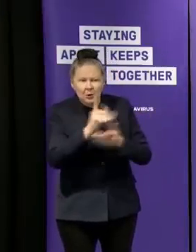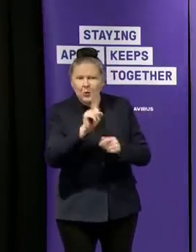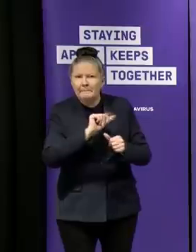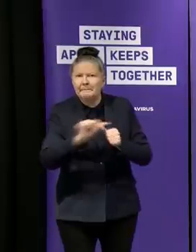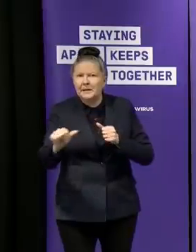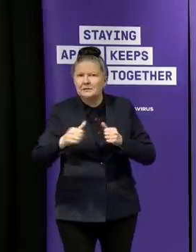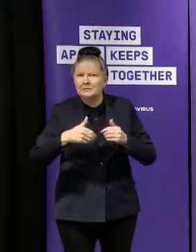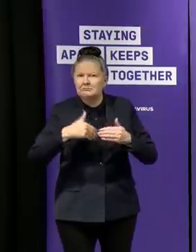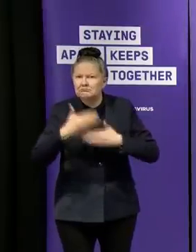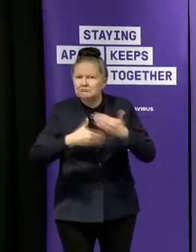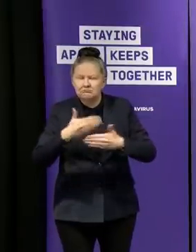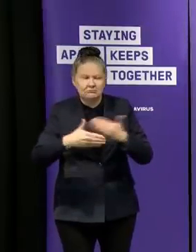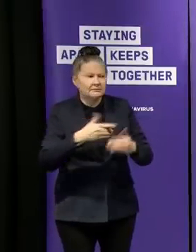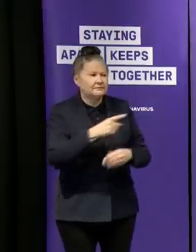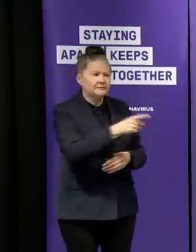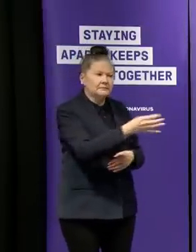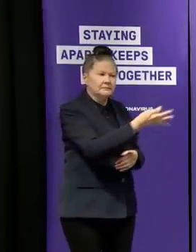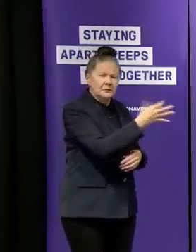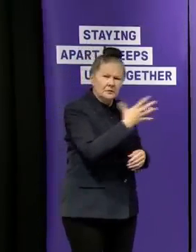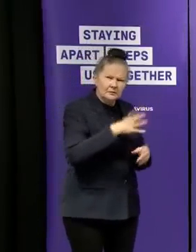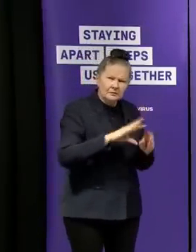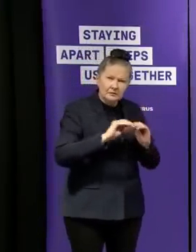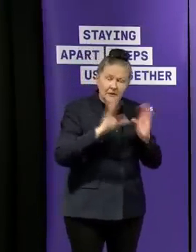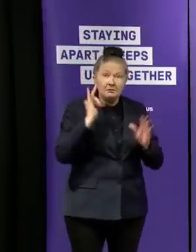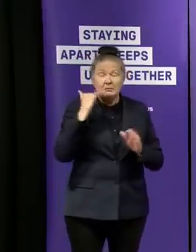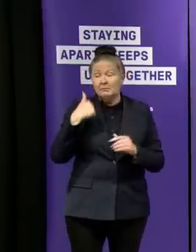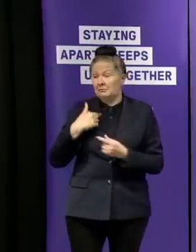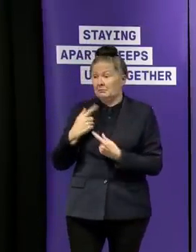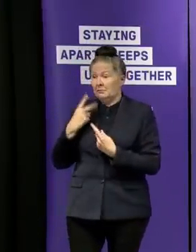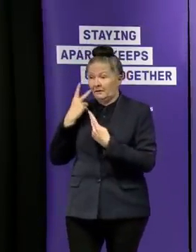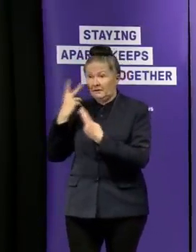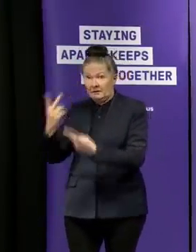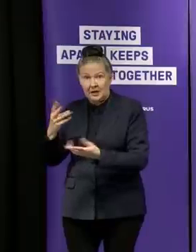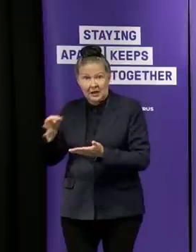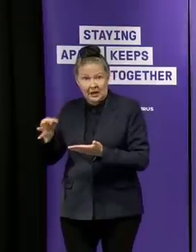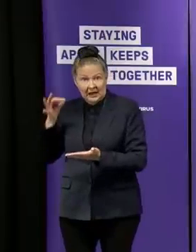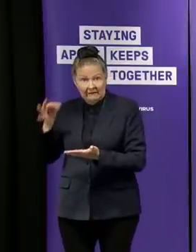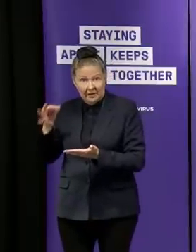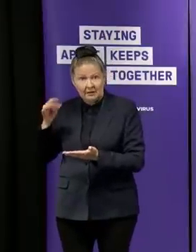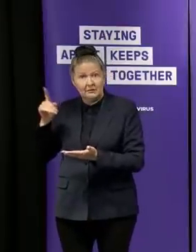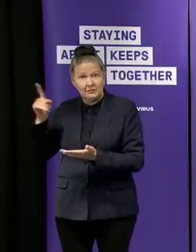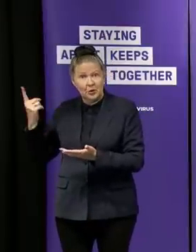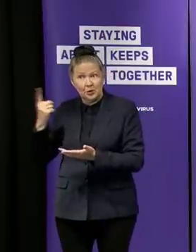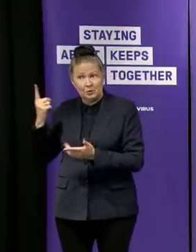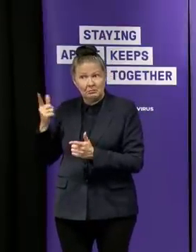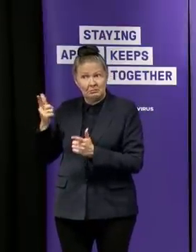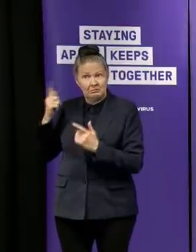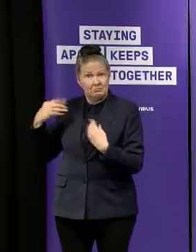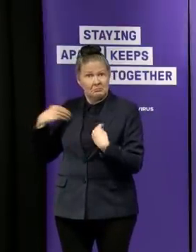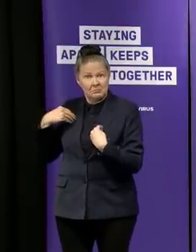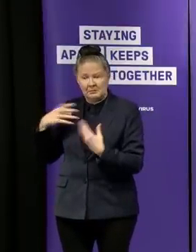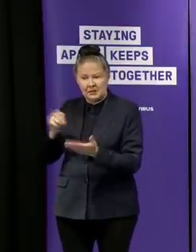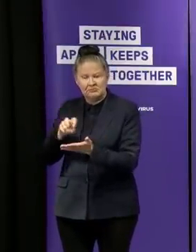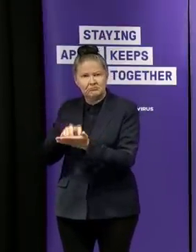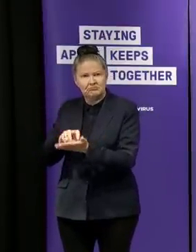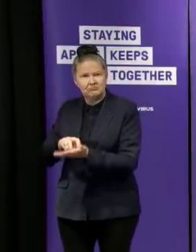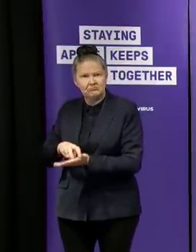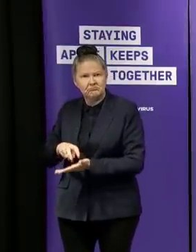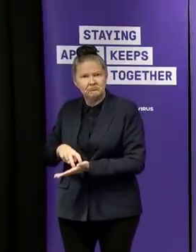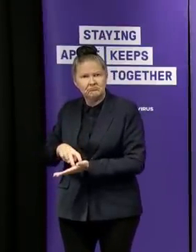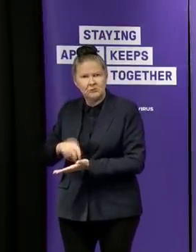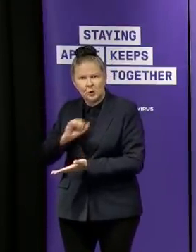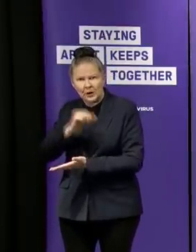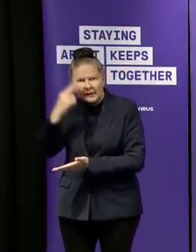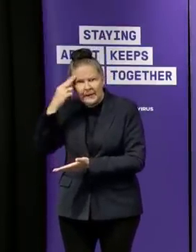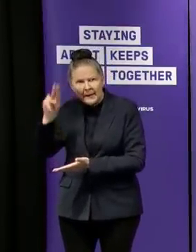can I just clarify, if you go visit a cafe and you sit down, the owner's required to take your details. Correct. Will that be the